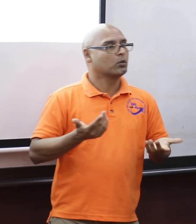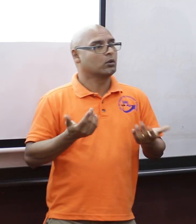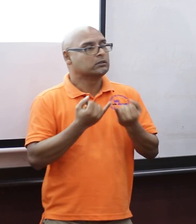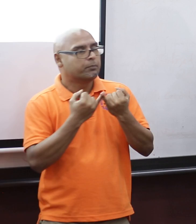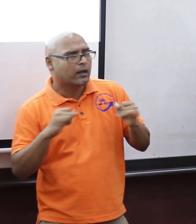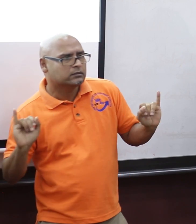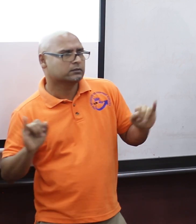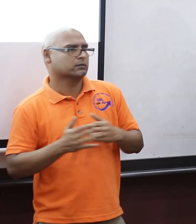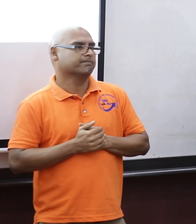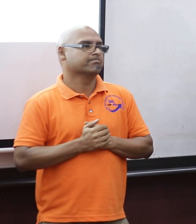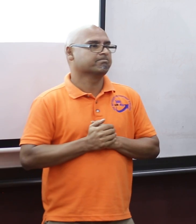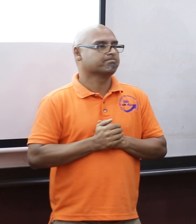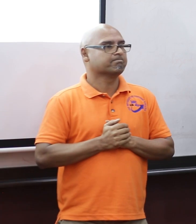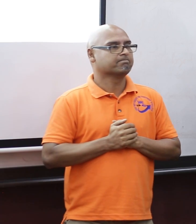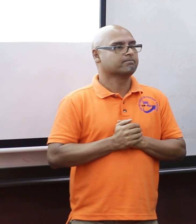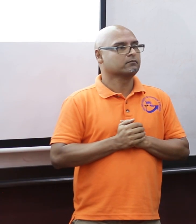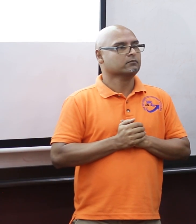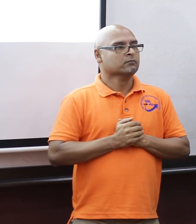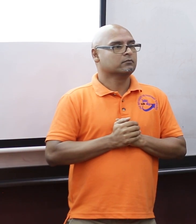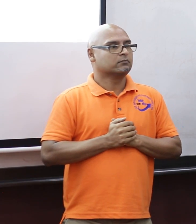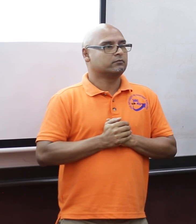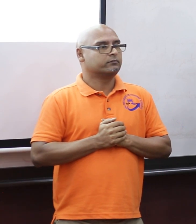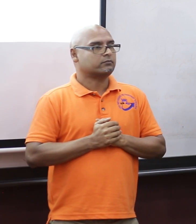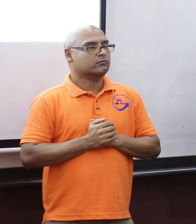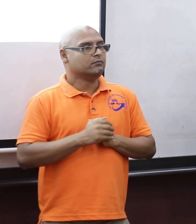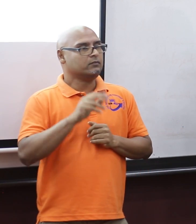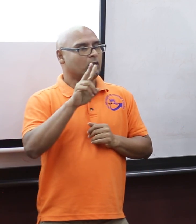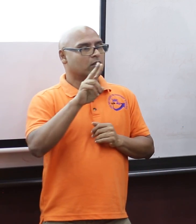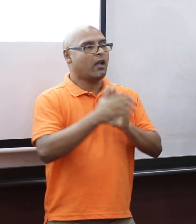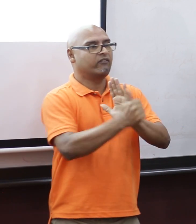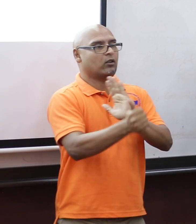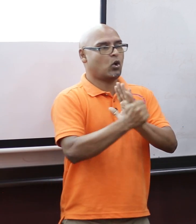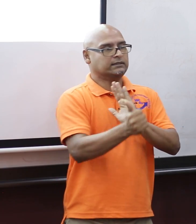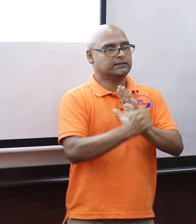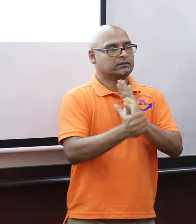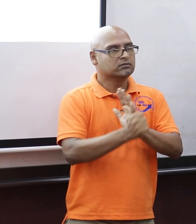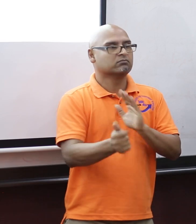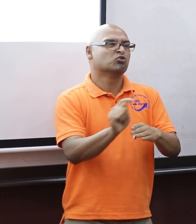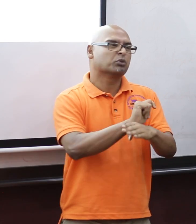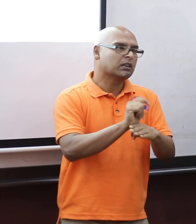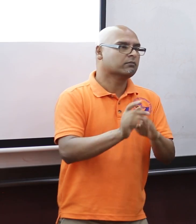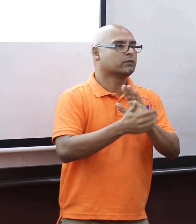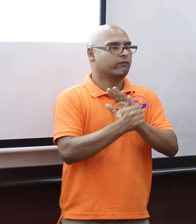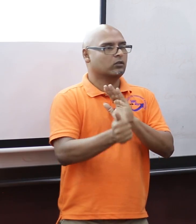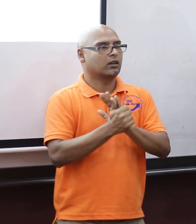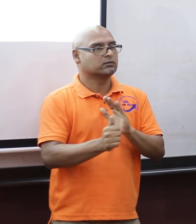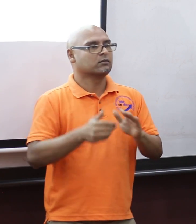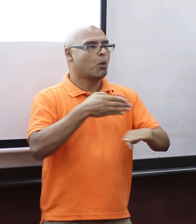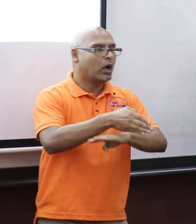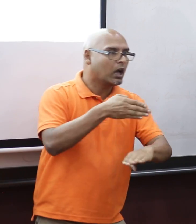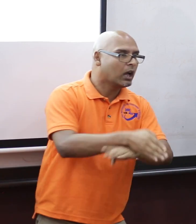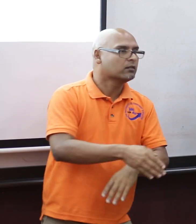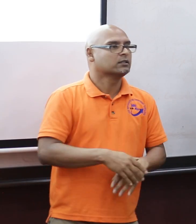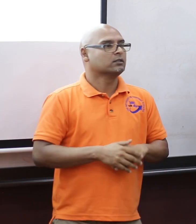vocational learning centers. An example of a vocational learning center is NCPD, National Center for Persons with Disability. This can be